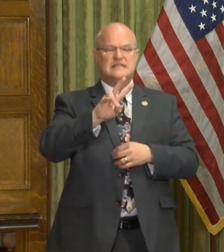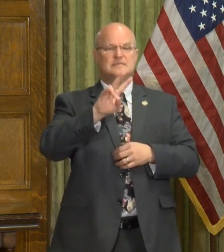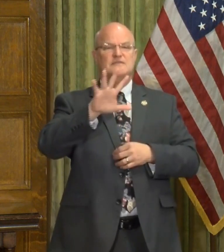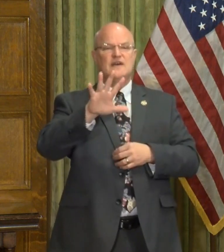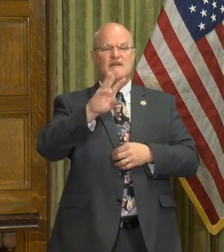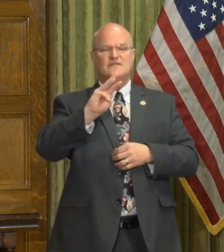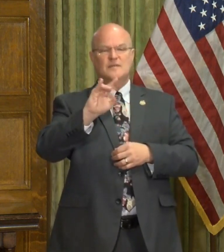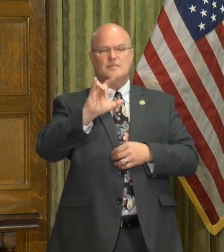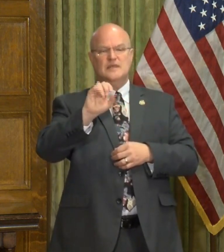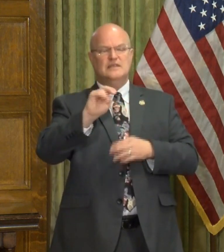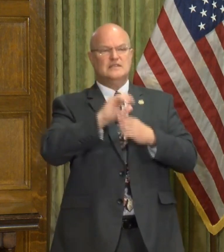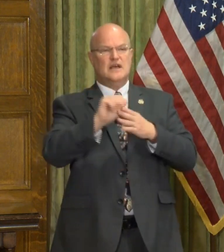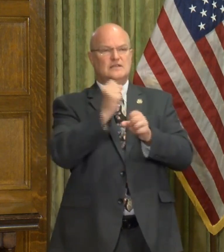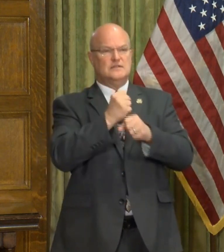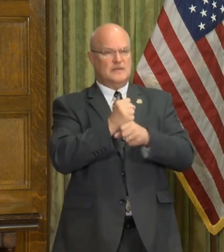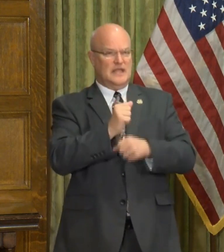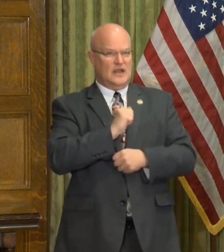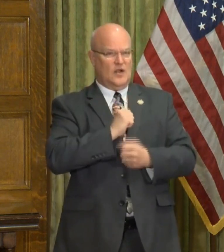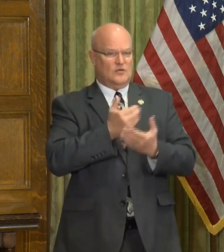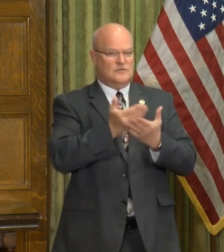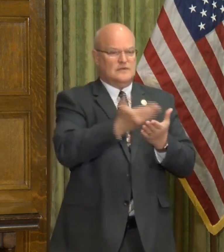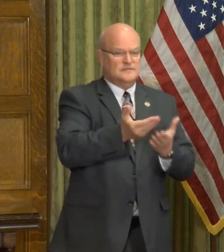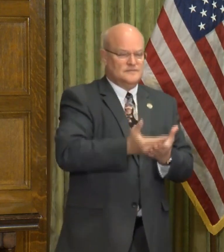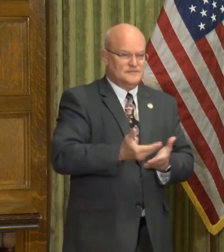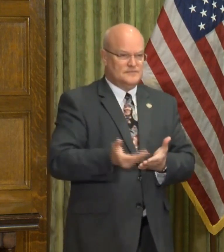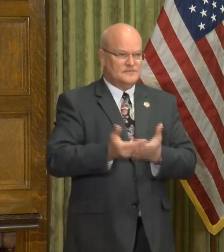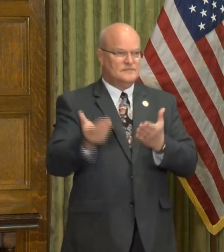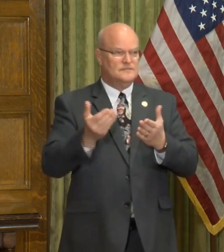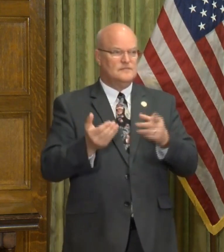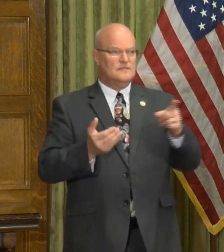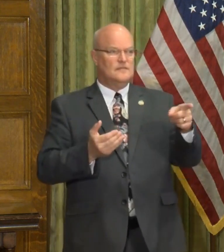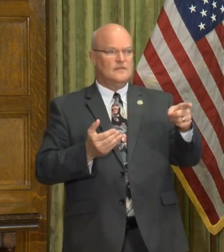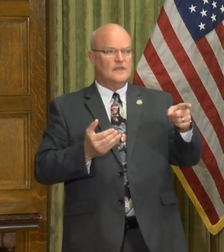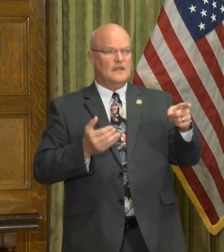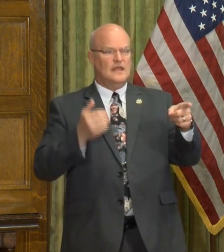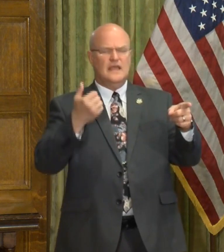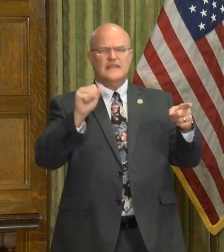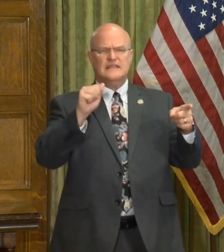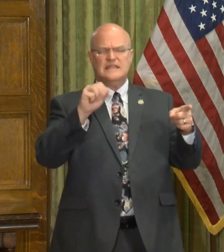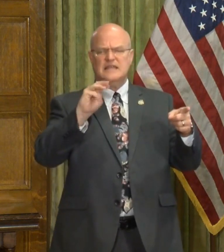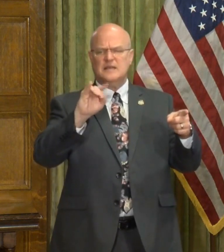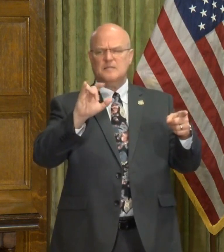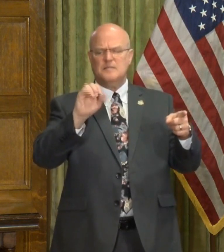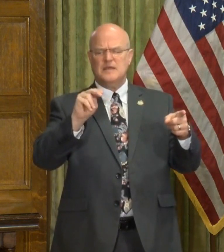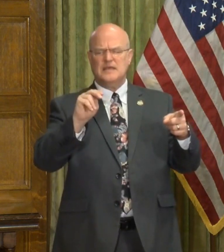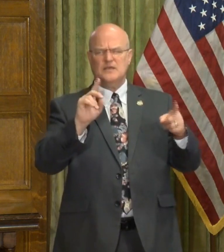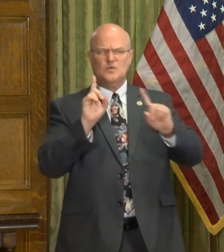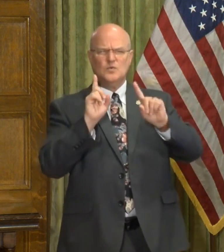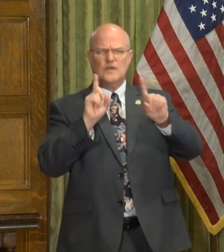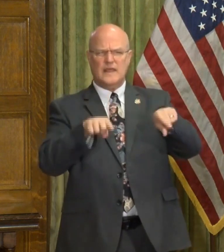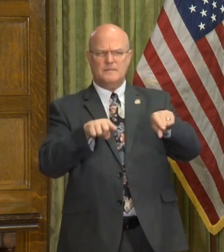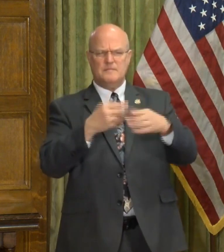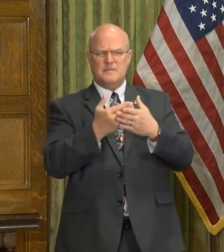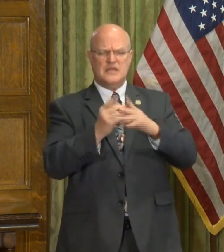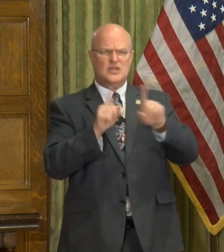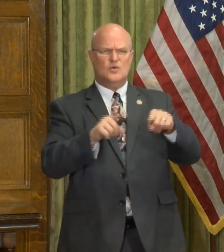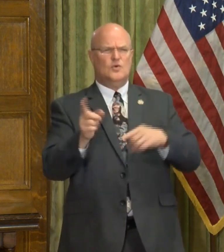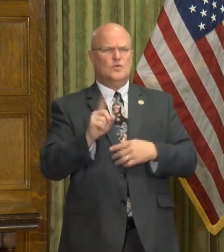million to make our own acquisitions. And will you make public where the $10 million in state grants are going?